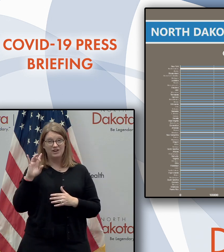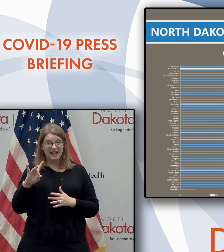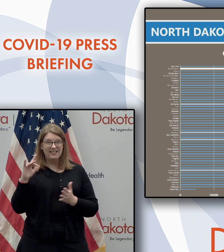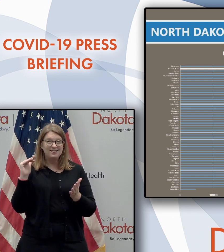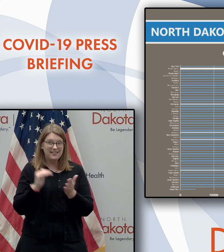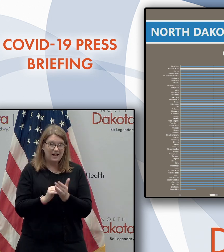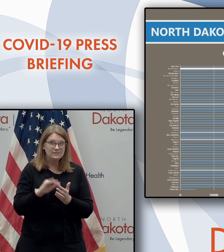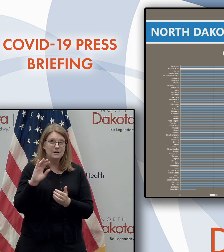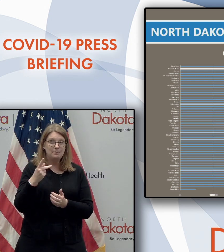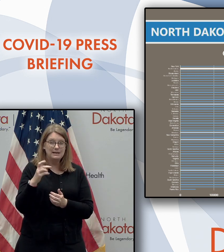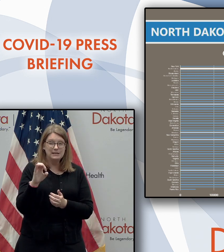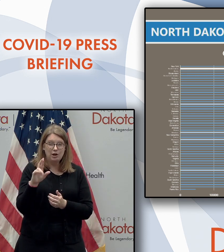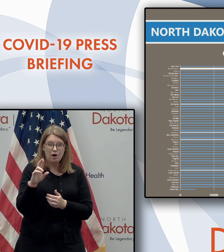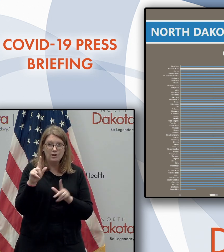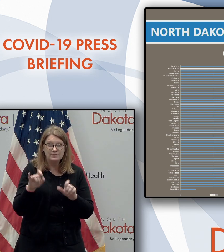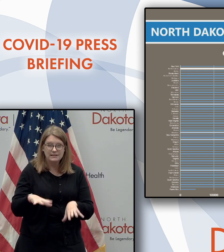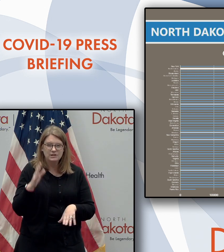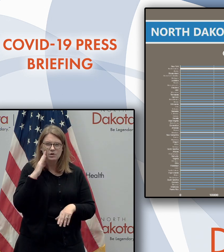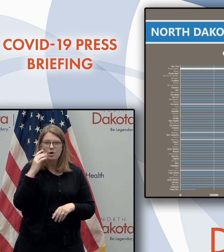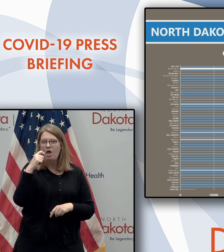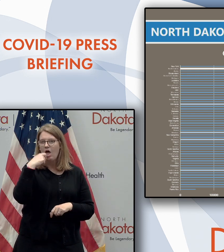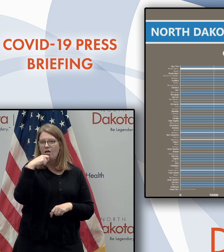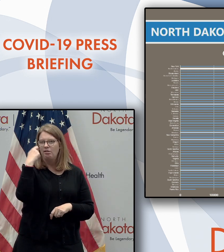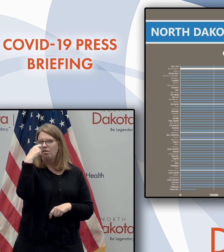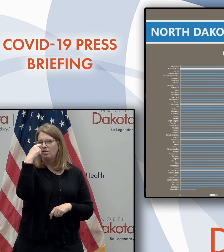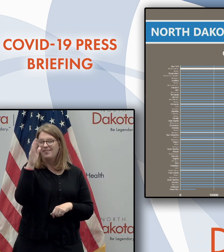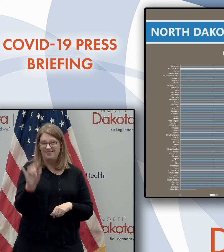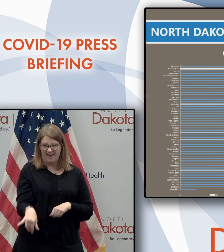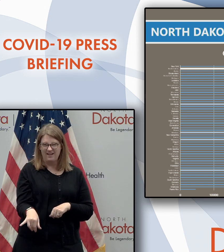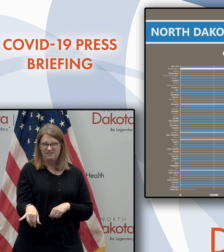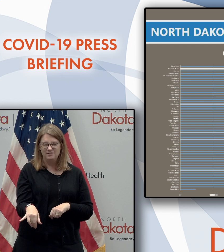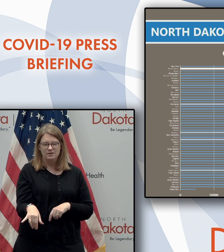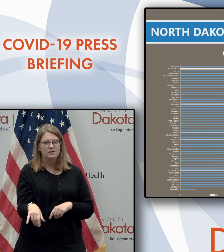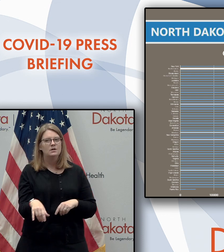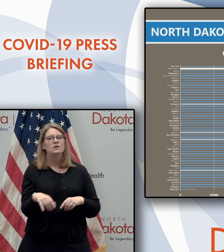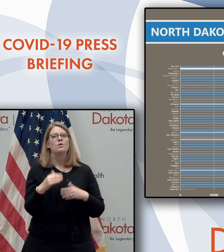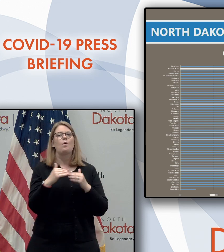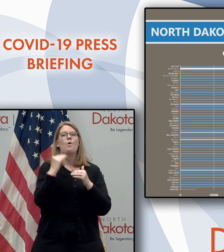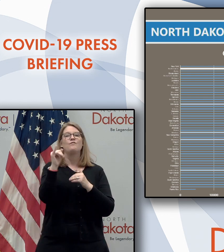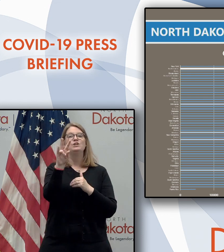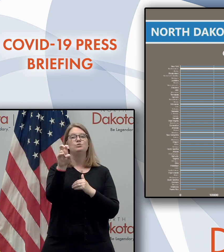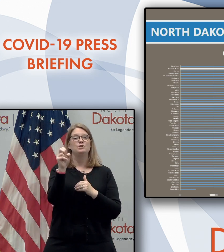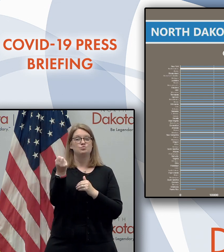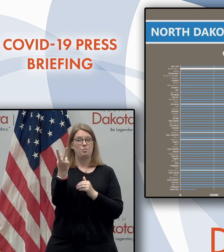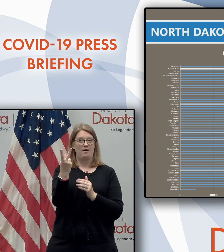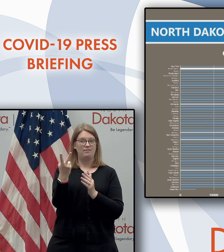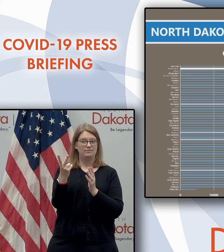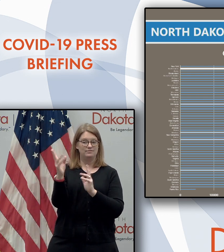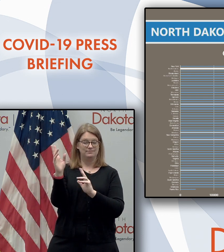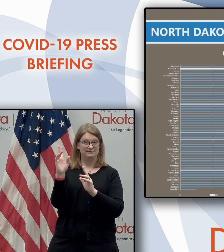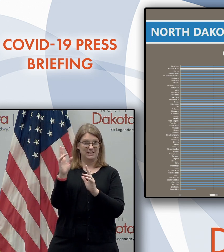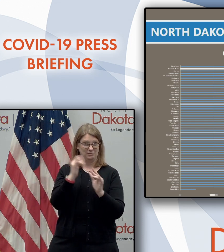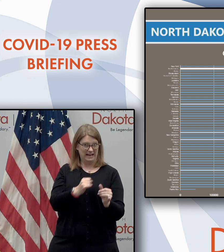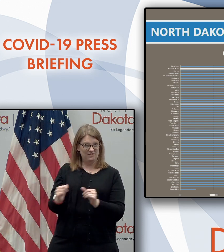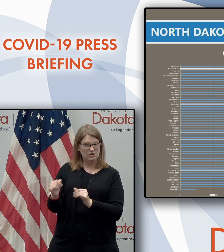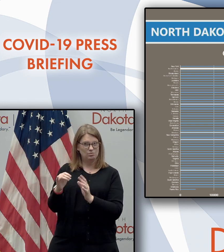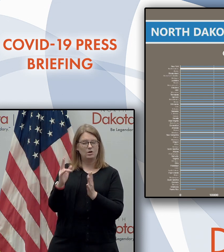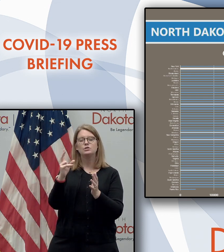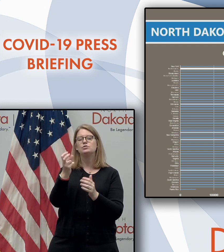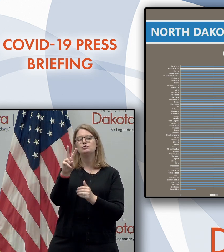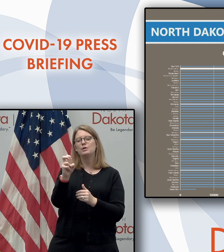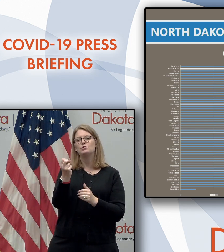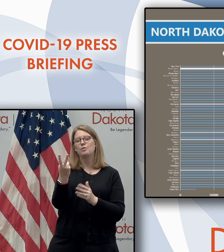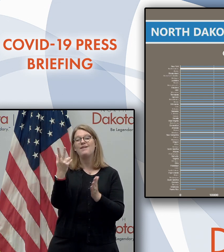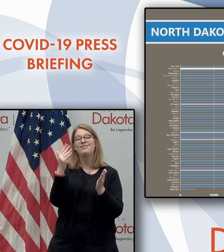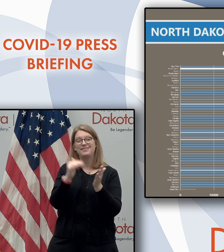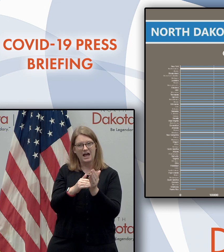tests, or those the tests where we collect the sample and do them in the lab. Over 212,000 individual North Dakotans have been tested,